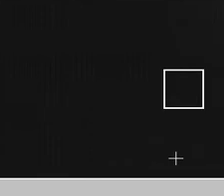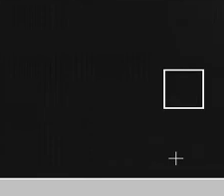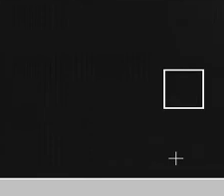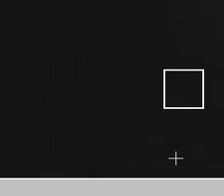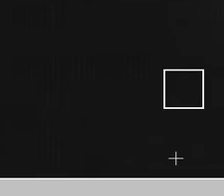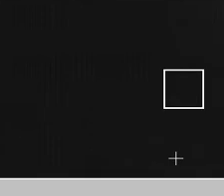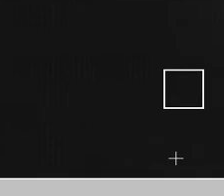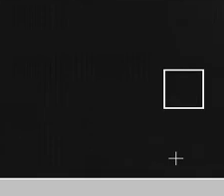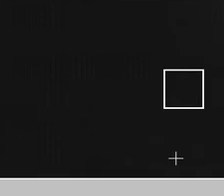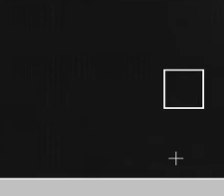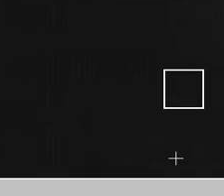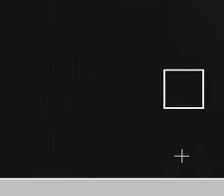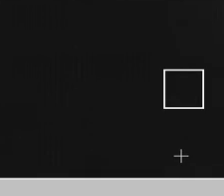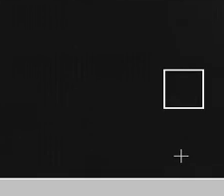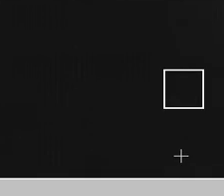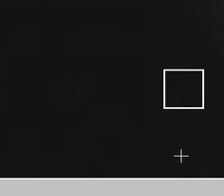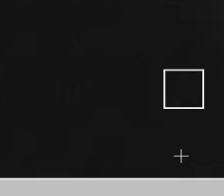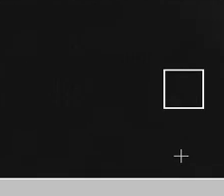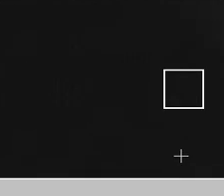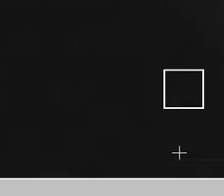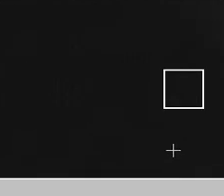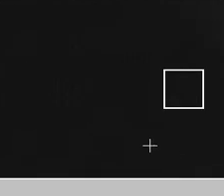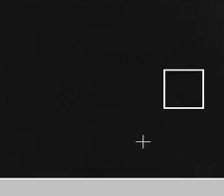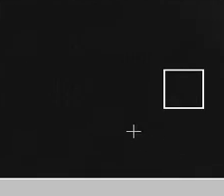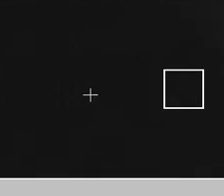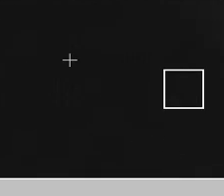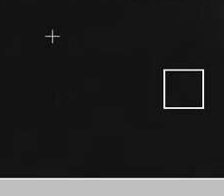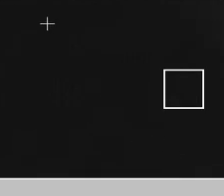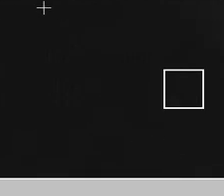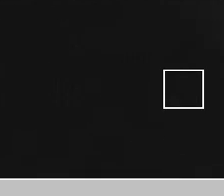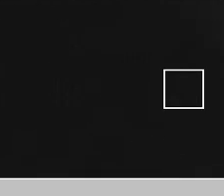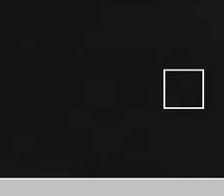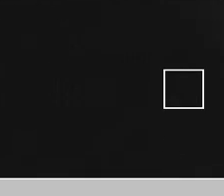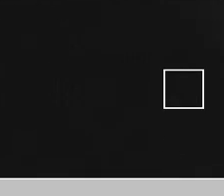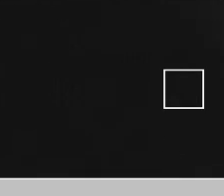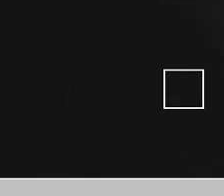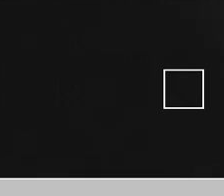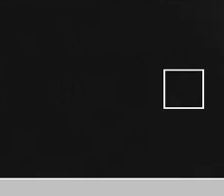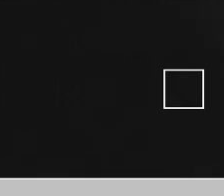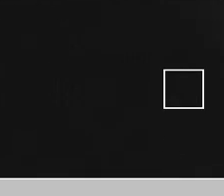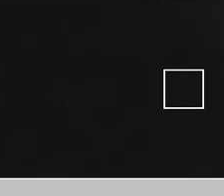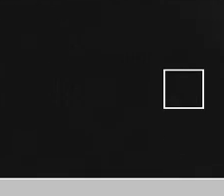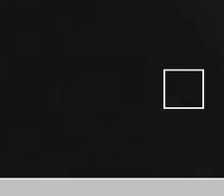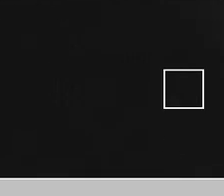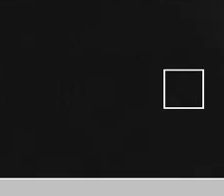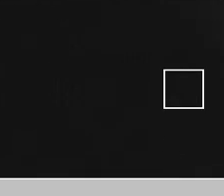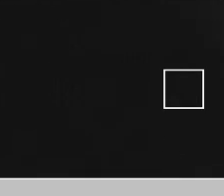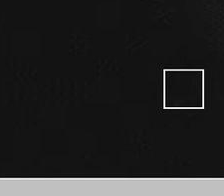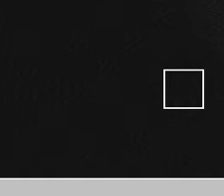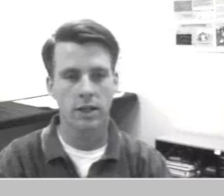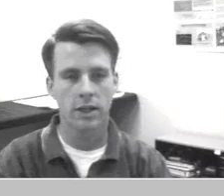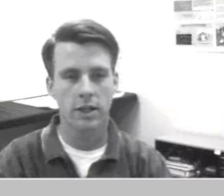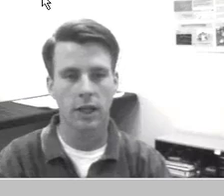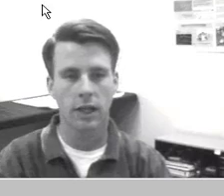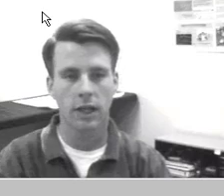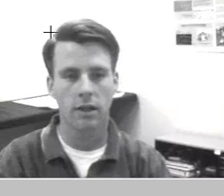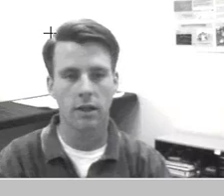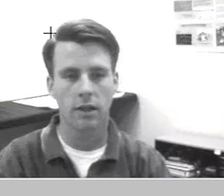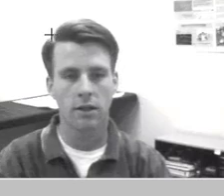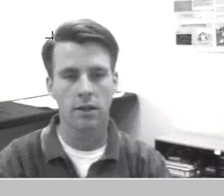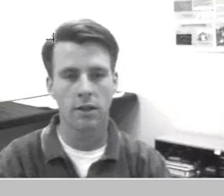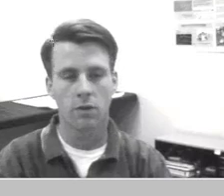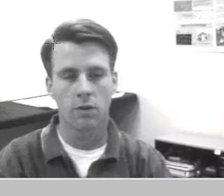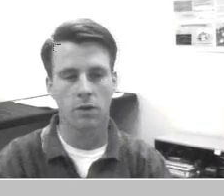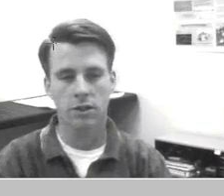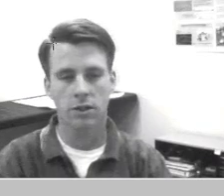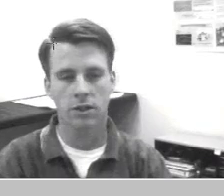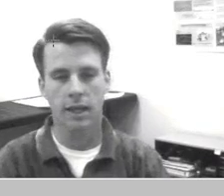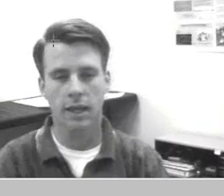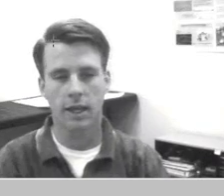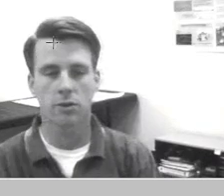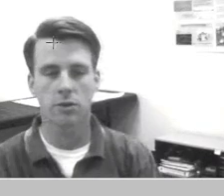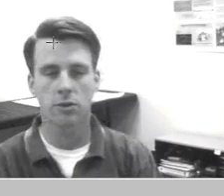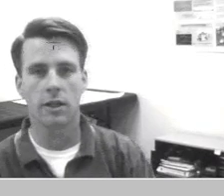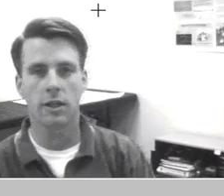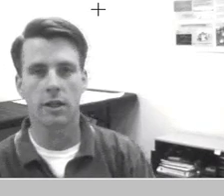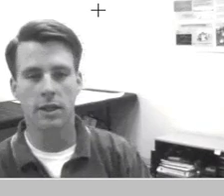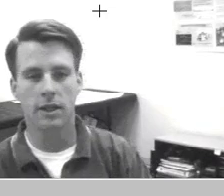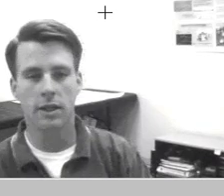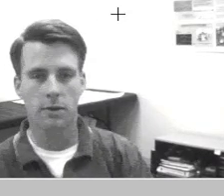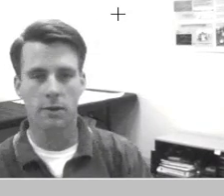Here we'll be doing sign language recognition. So if I come up here and press play, we're actually capturing